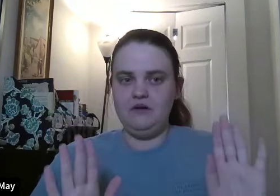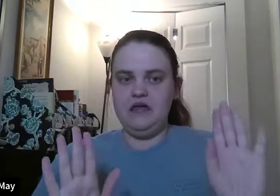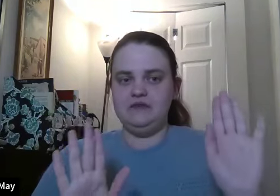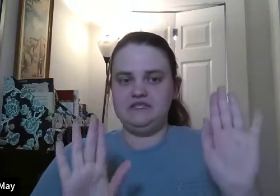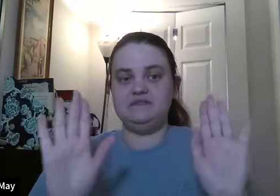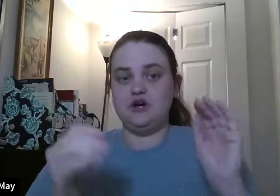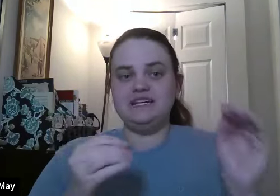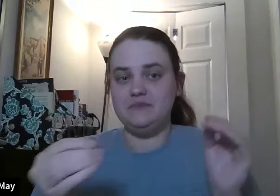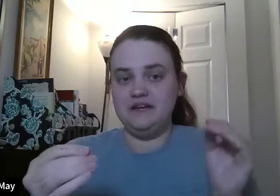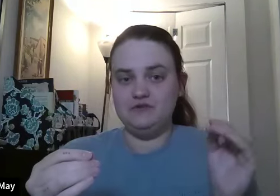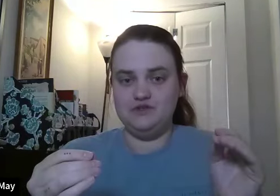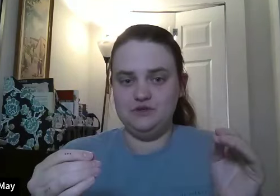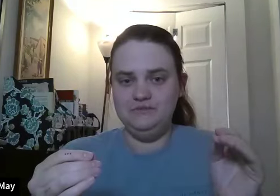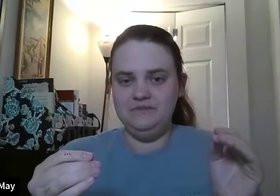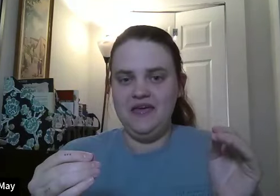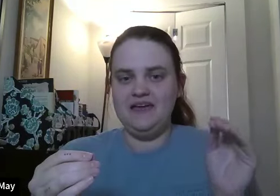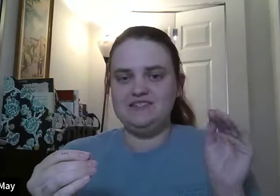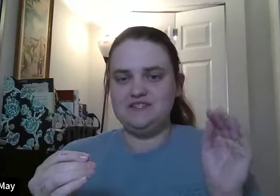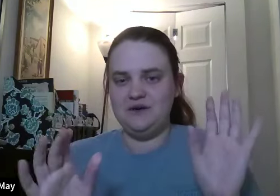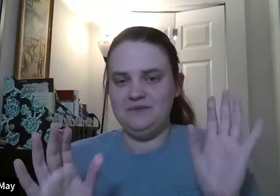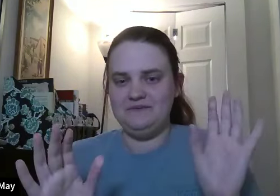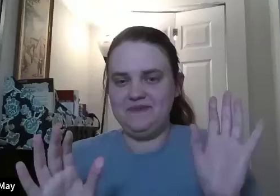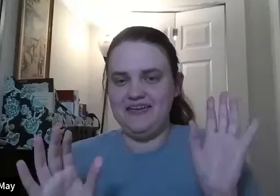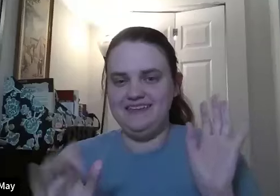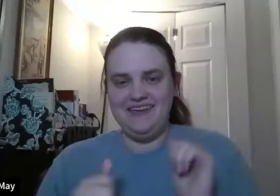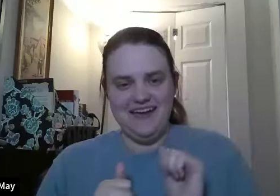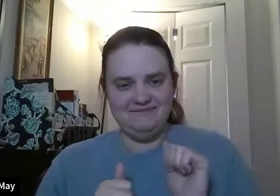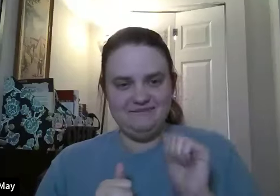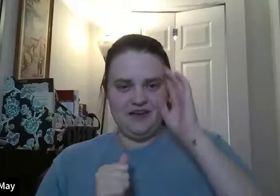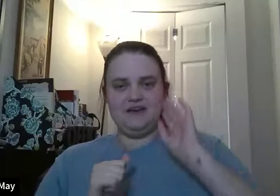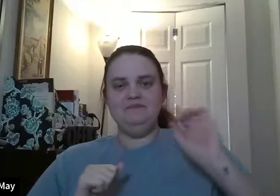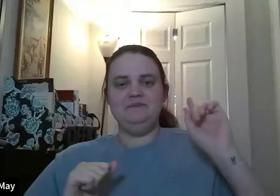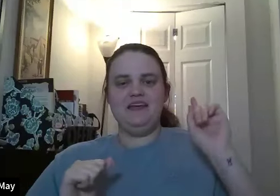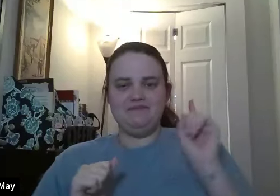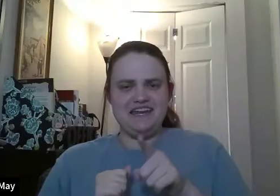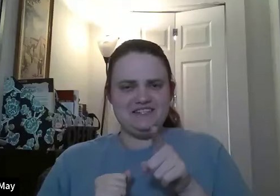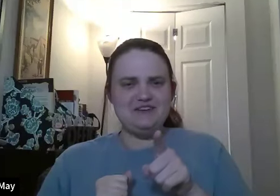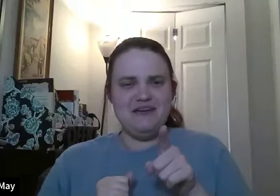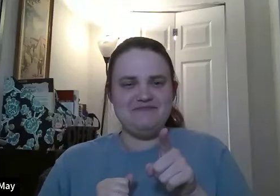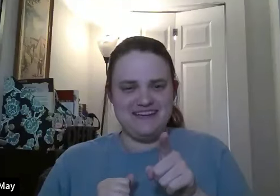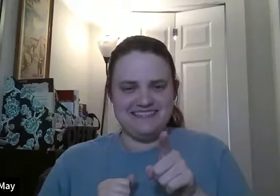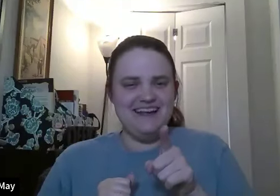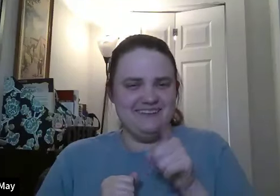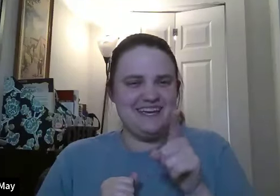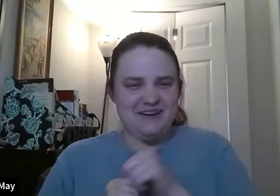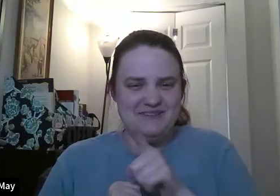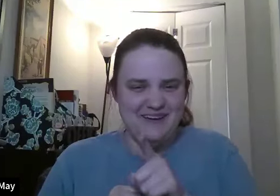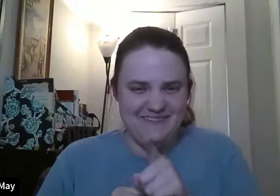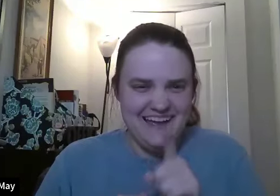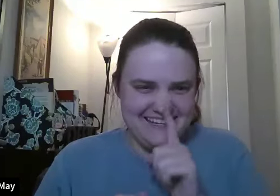in the sense of trying to explain it through Zoom. So yeah. Okay. Miss Katie, I saw you make a face, and I was like, oh no, is